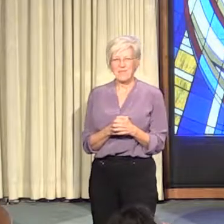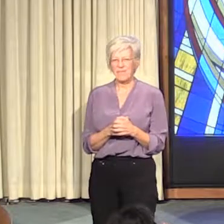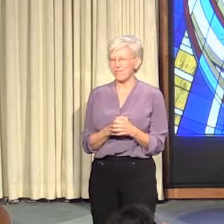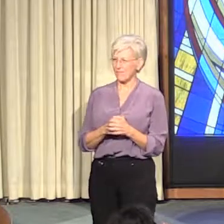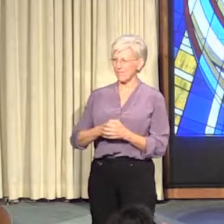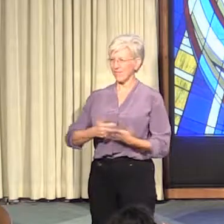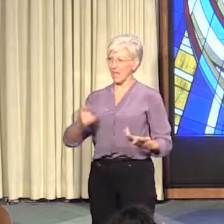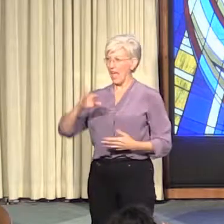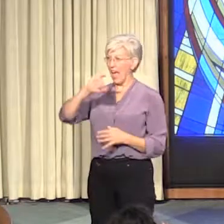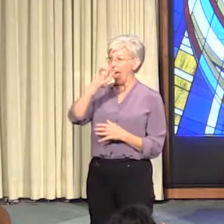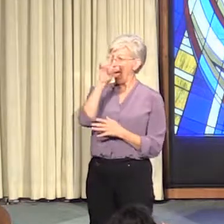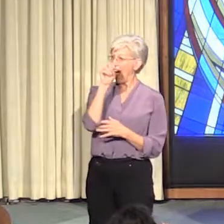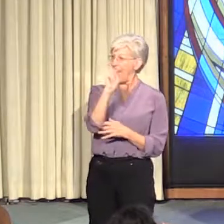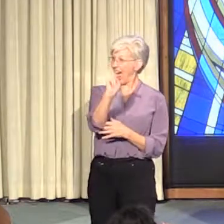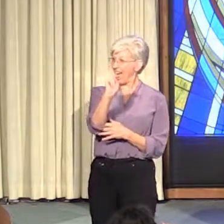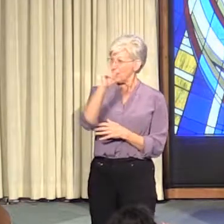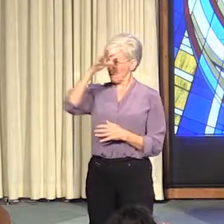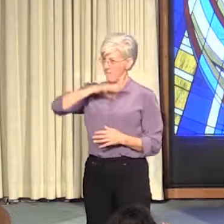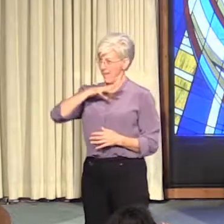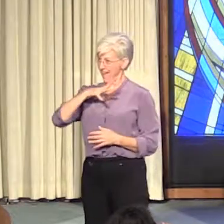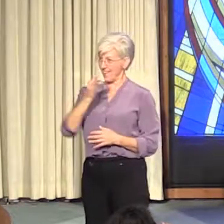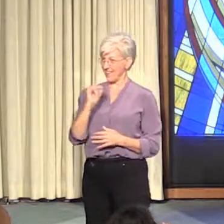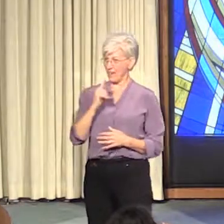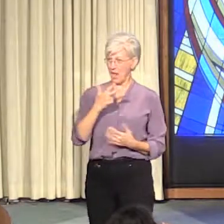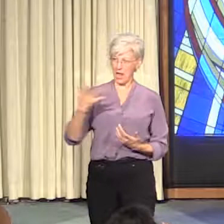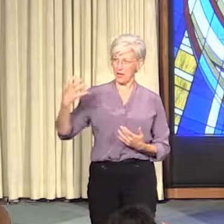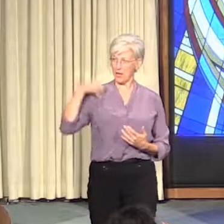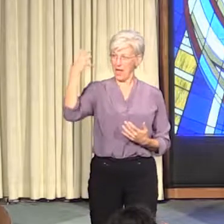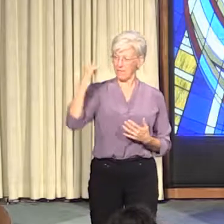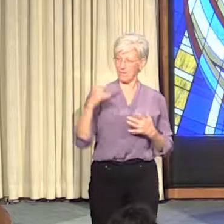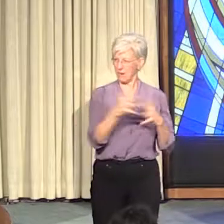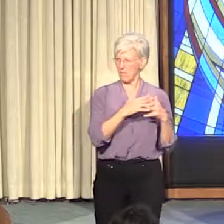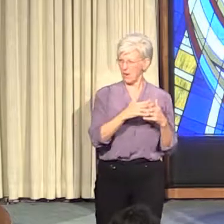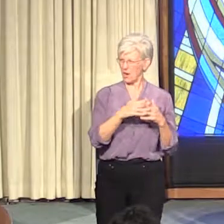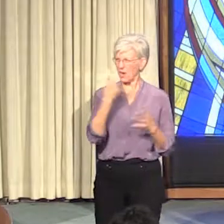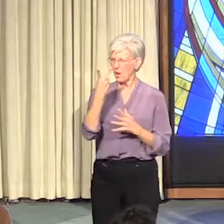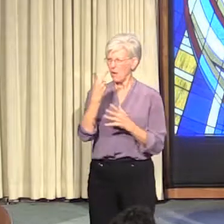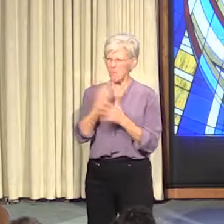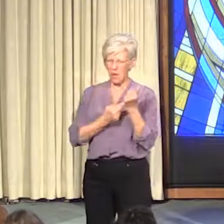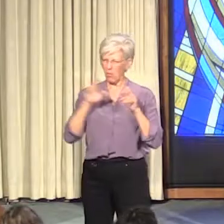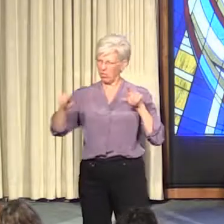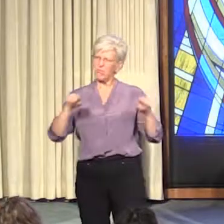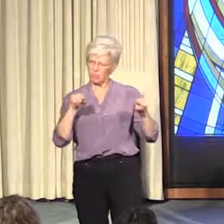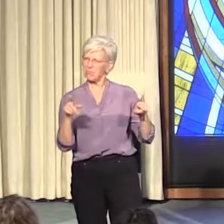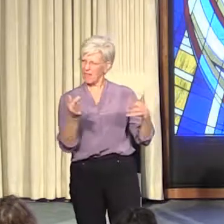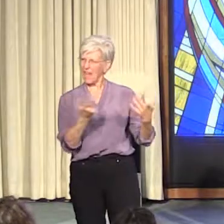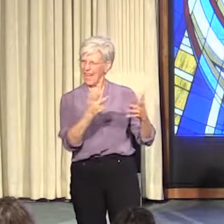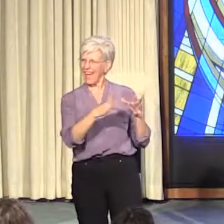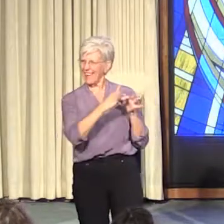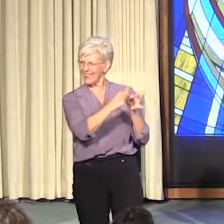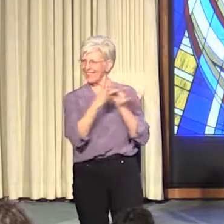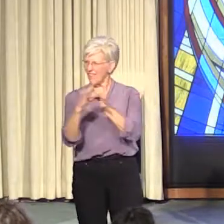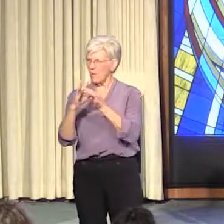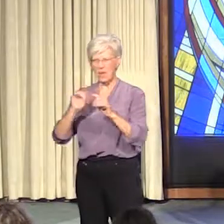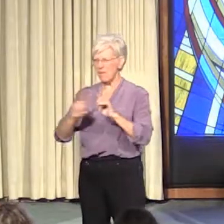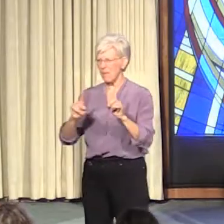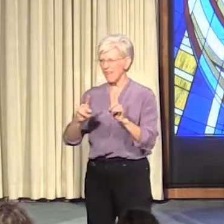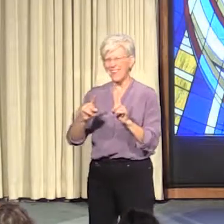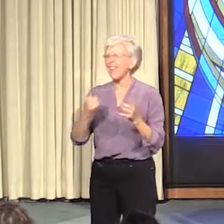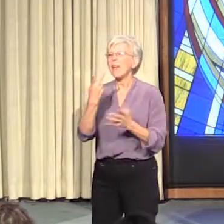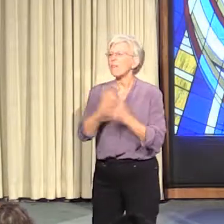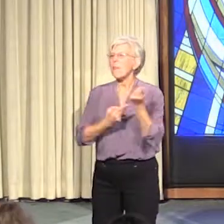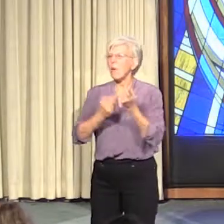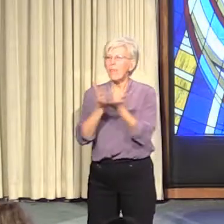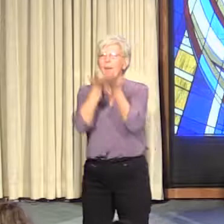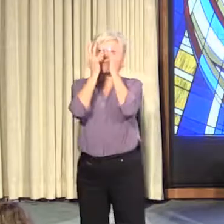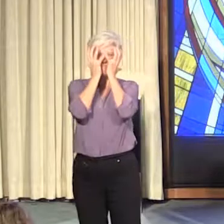Iron Man and Captain America are the two that I probably feel the closest to, but both of them have stuff on their face, and I couldn't really talk to you today